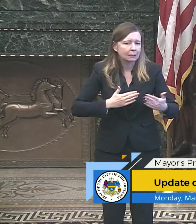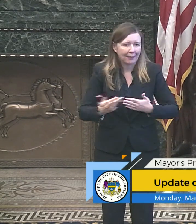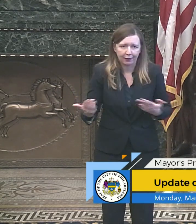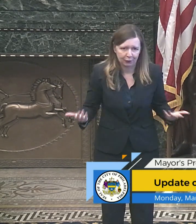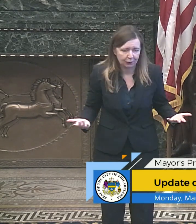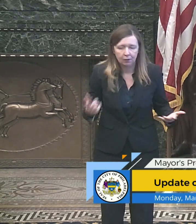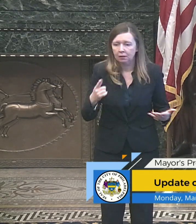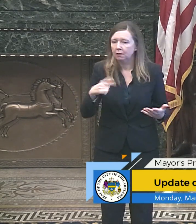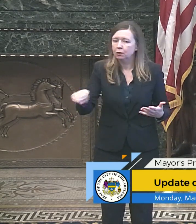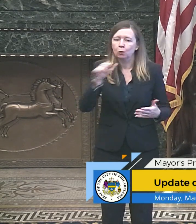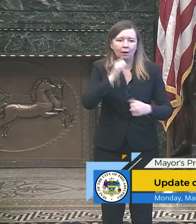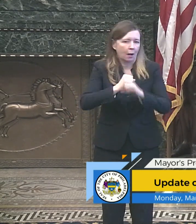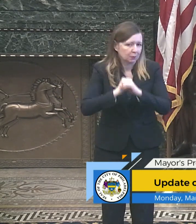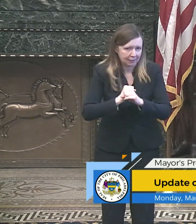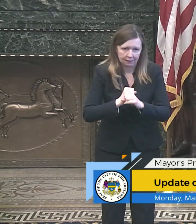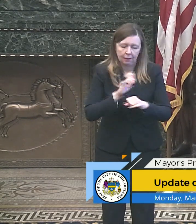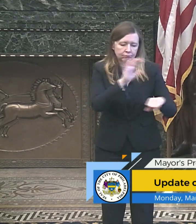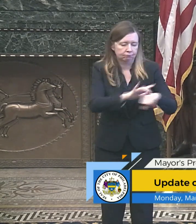somehow protected from this.